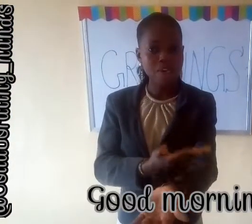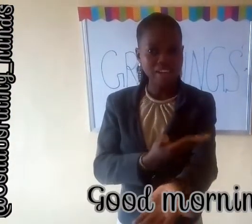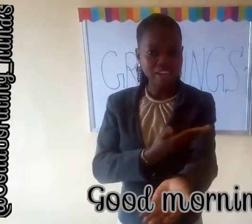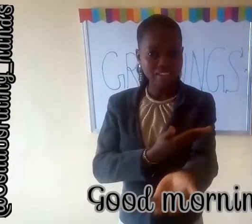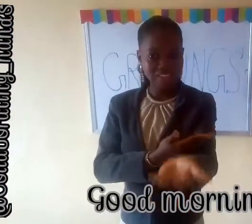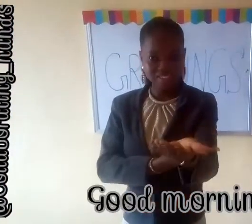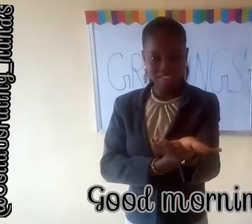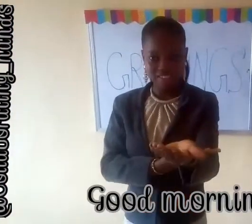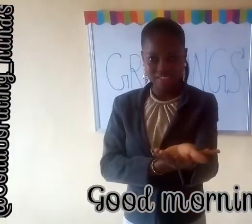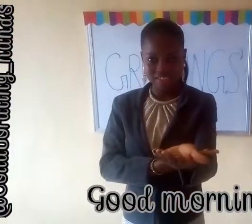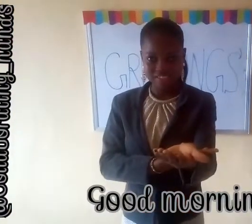Morning.